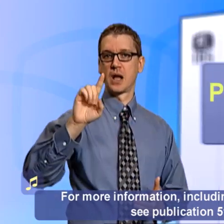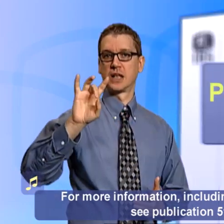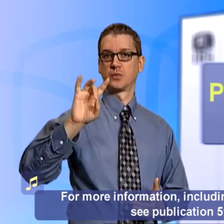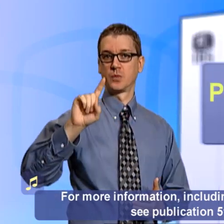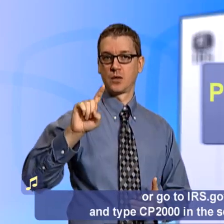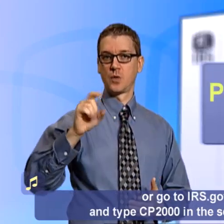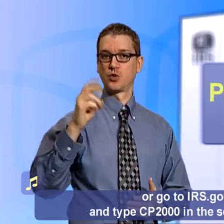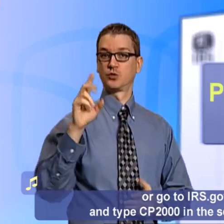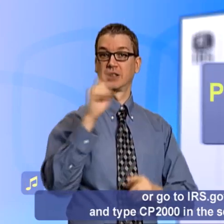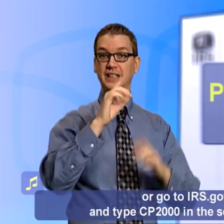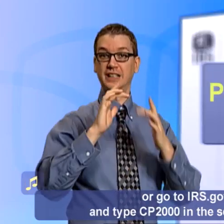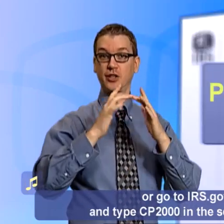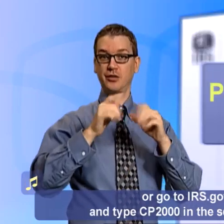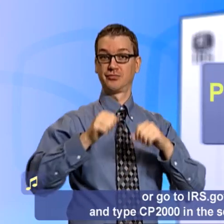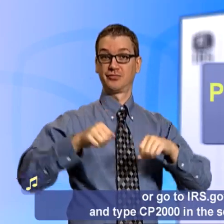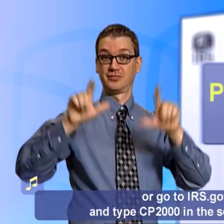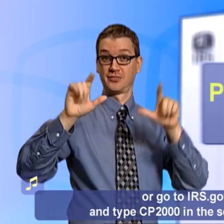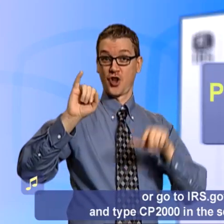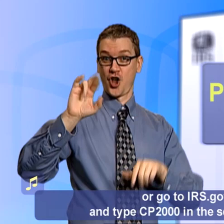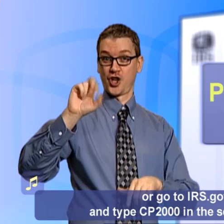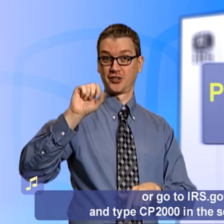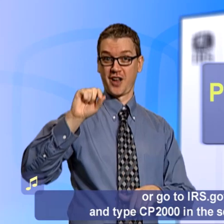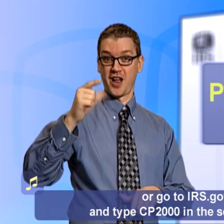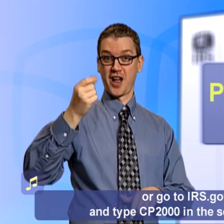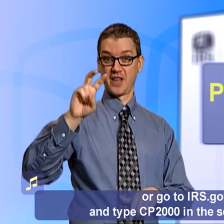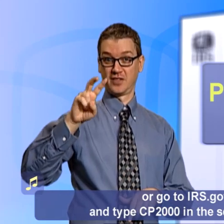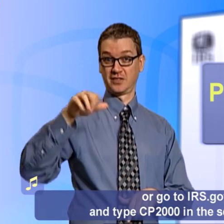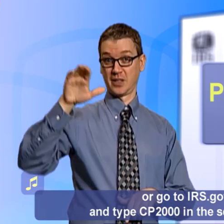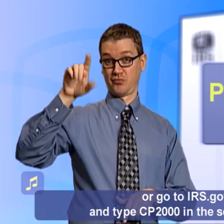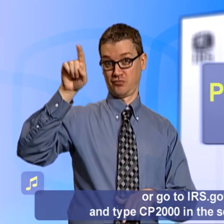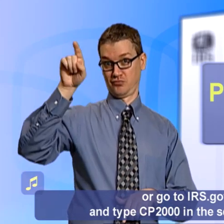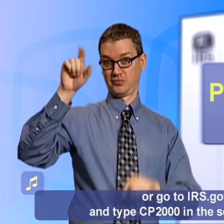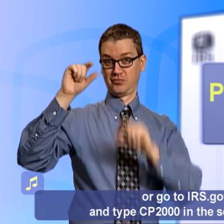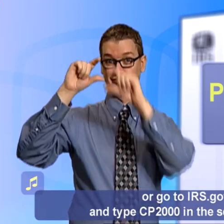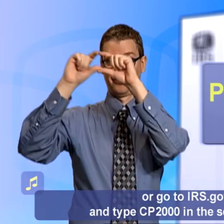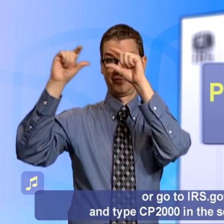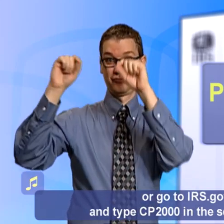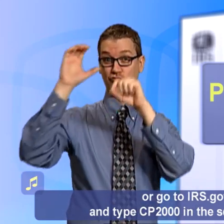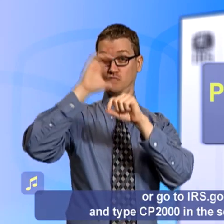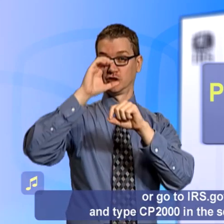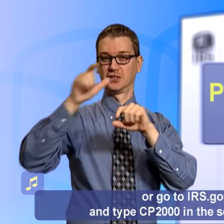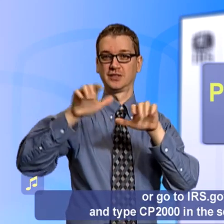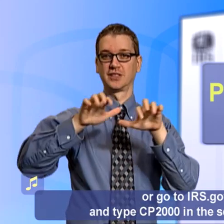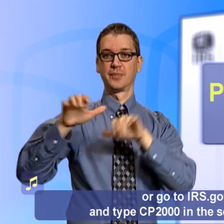5181 or go to IRS.gov and type CP2000 in the search field.